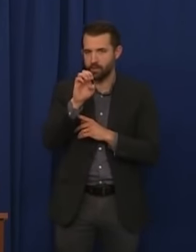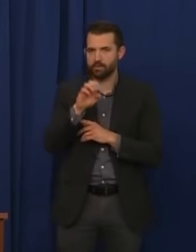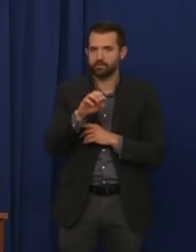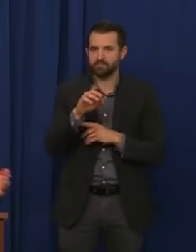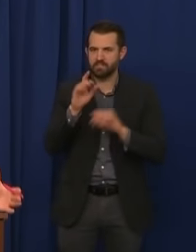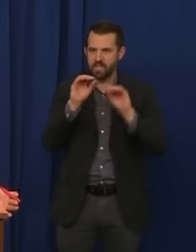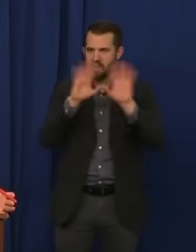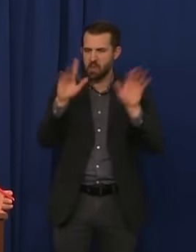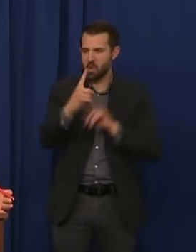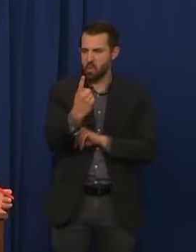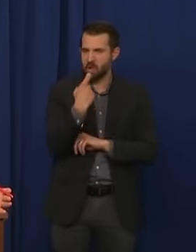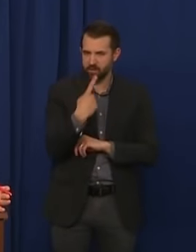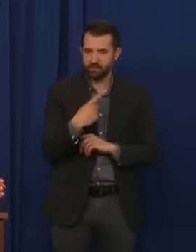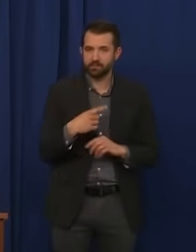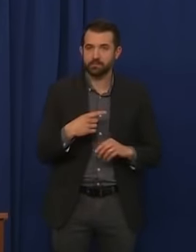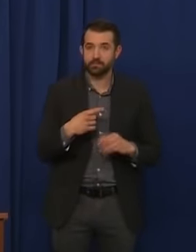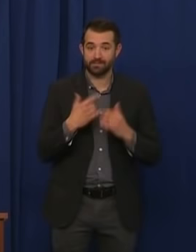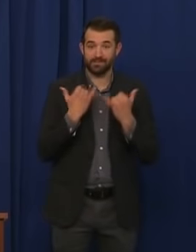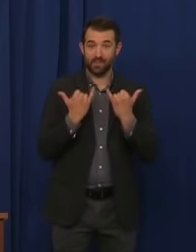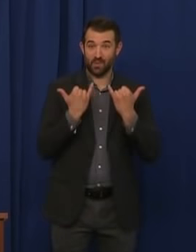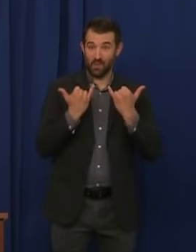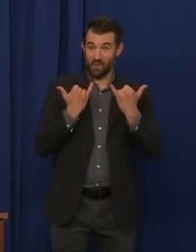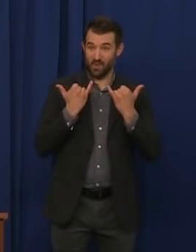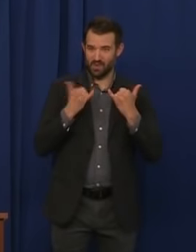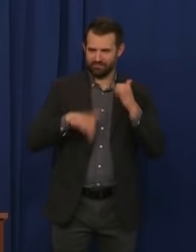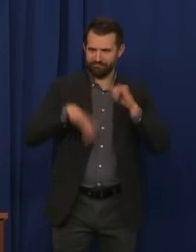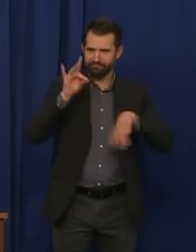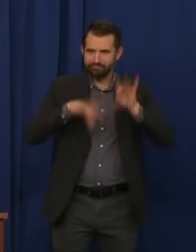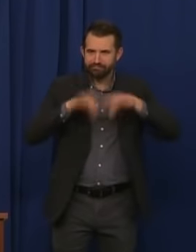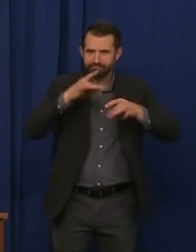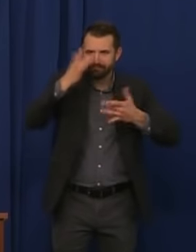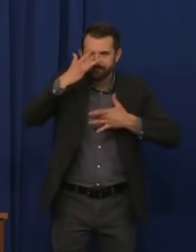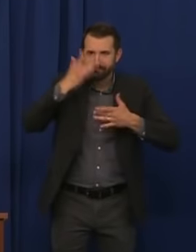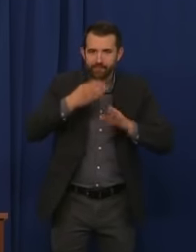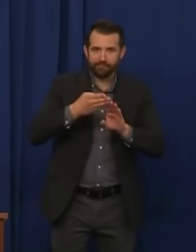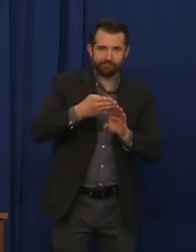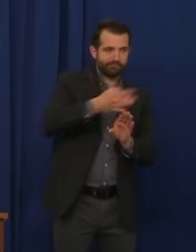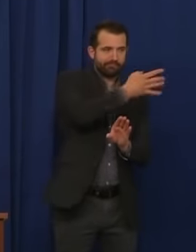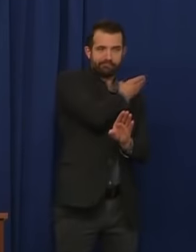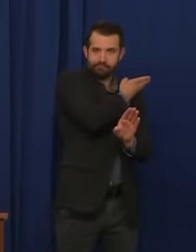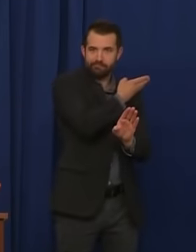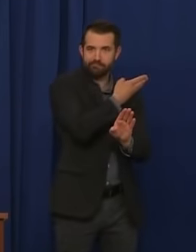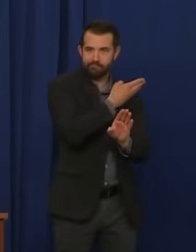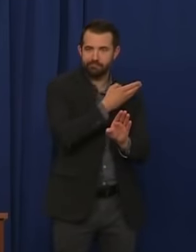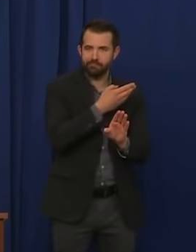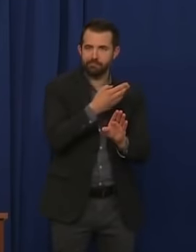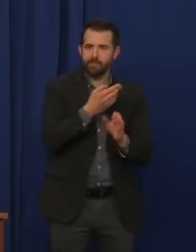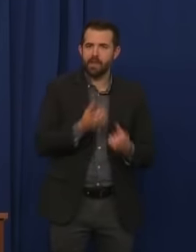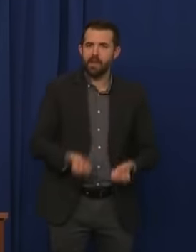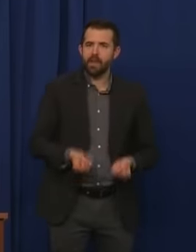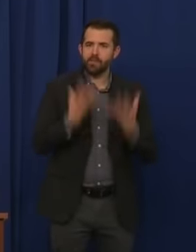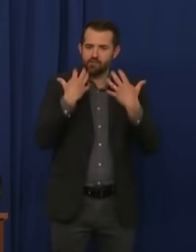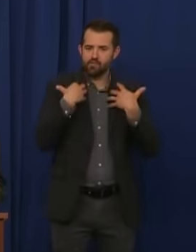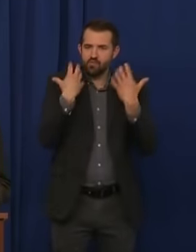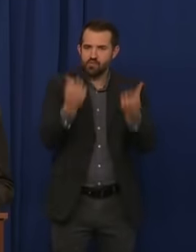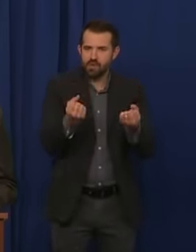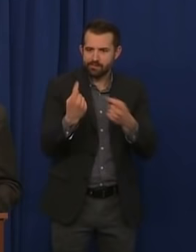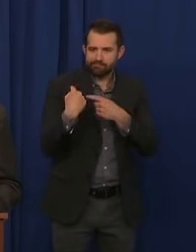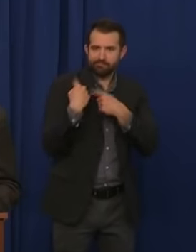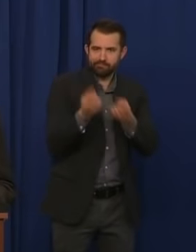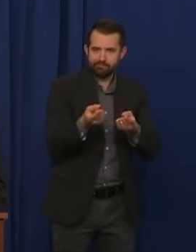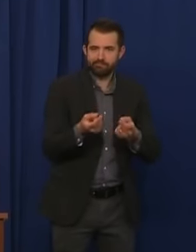cases from a while back, and especially with respect to those who have recovered? Joe, it's, as you can imagine, it's difficult to